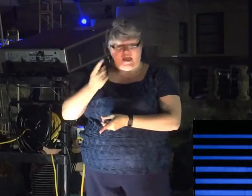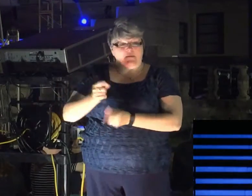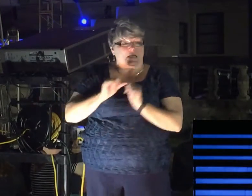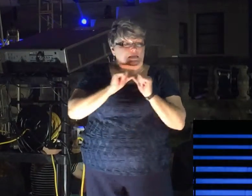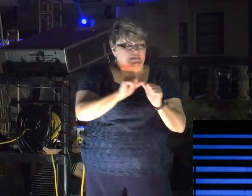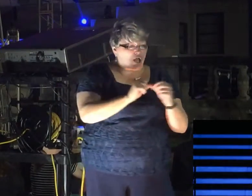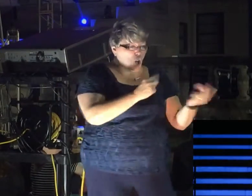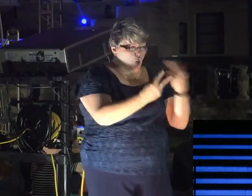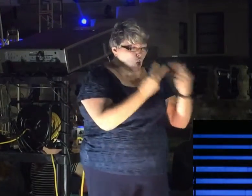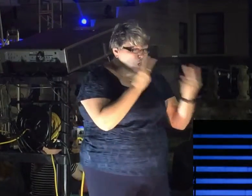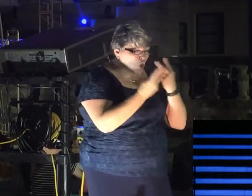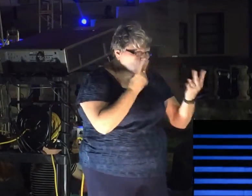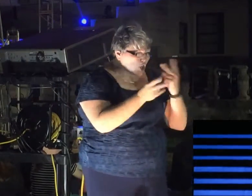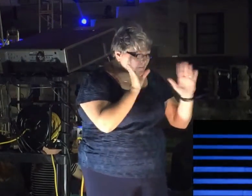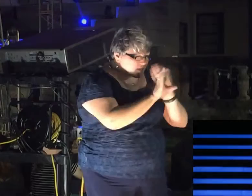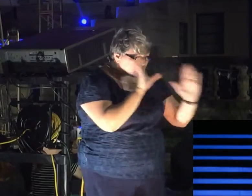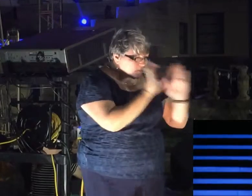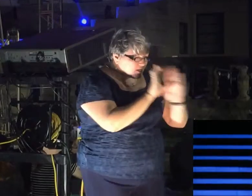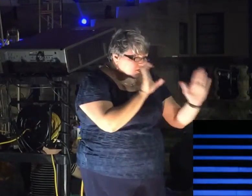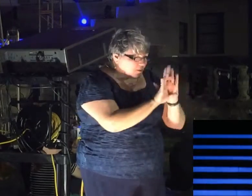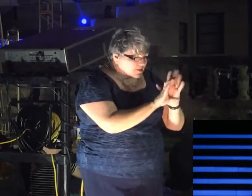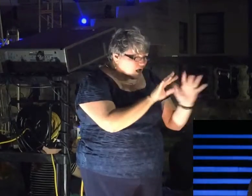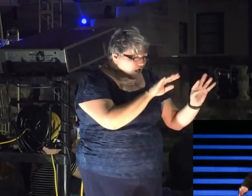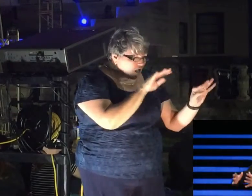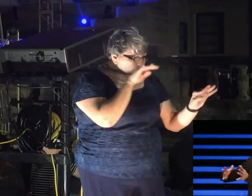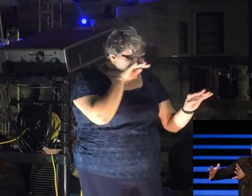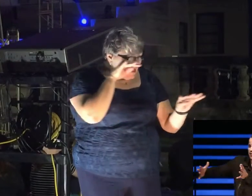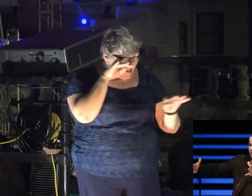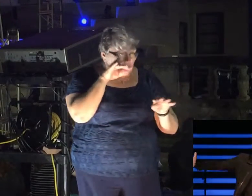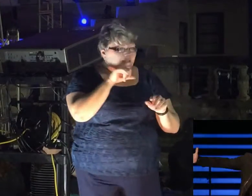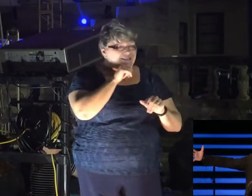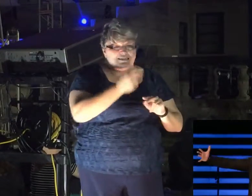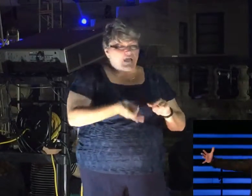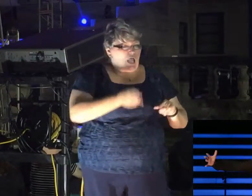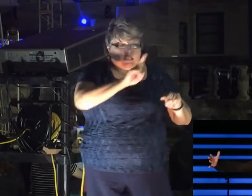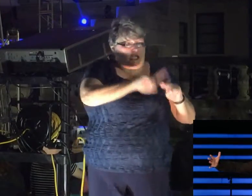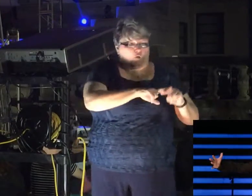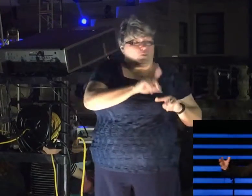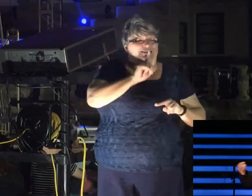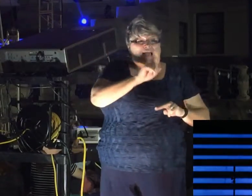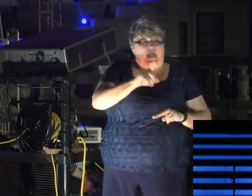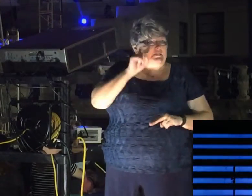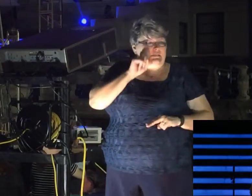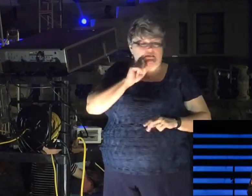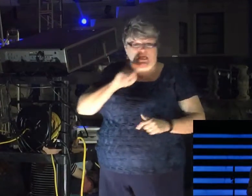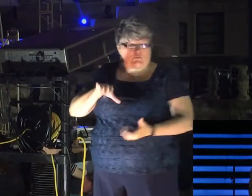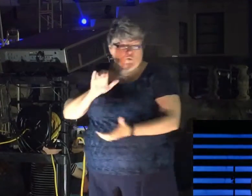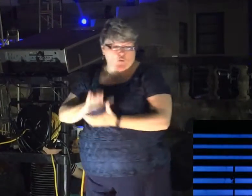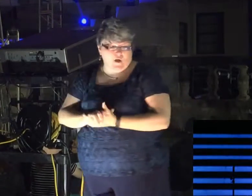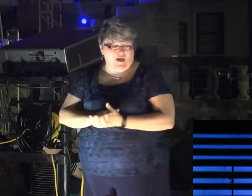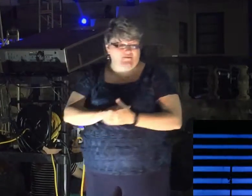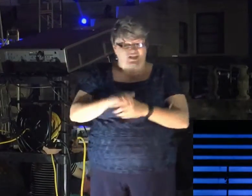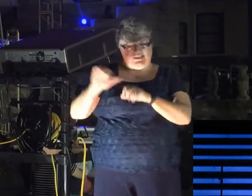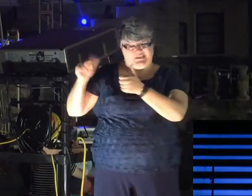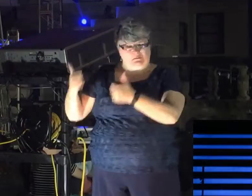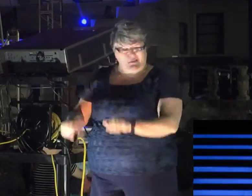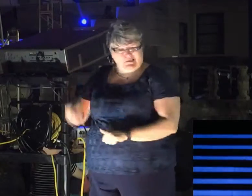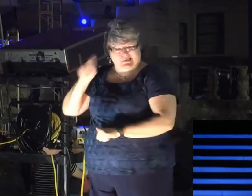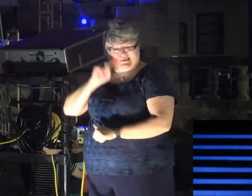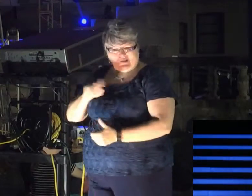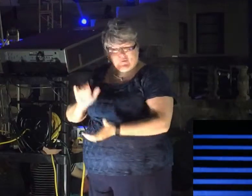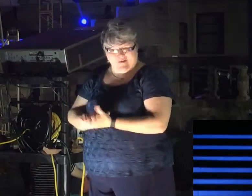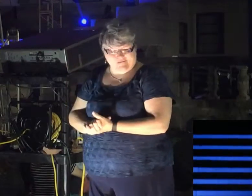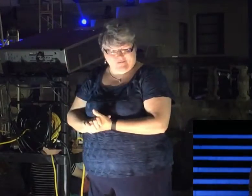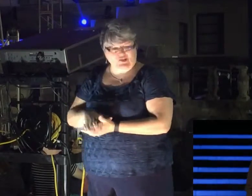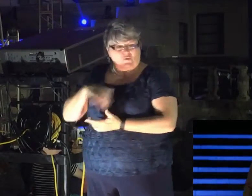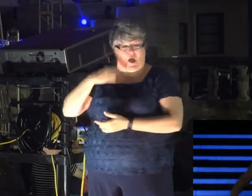here is that the proliferation of sexualized image, to feast on that, doesn't increase actual sex with your beloved, it diminishes